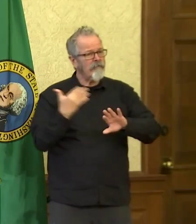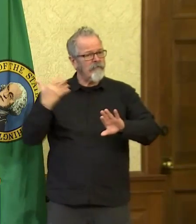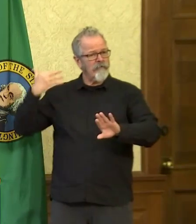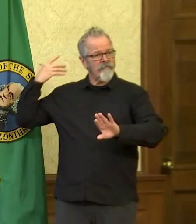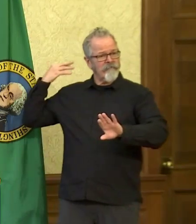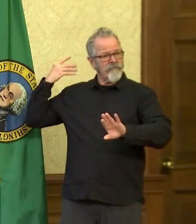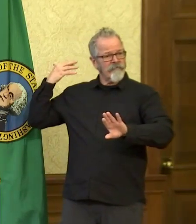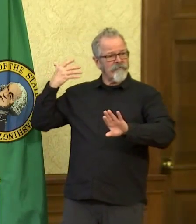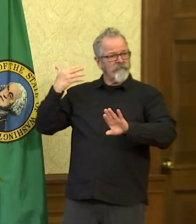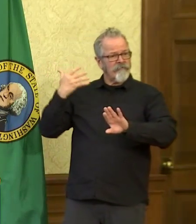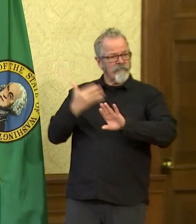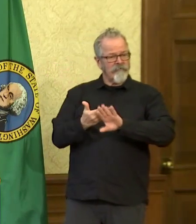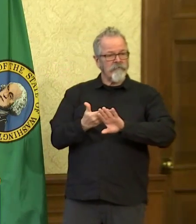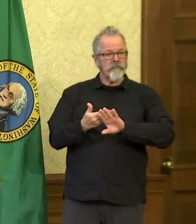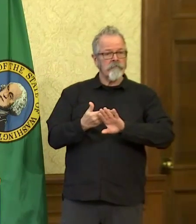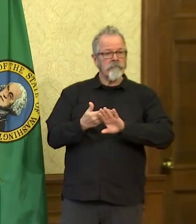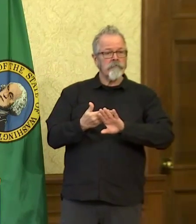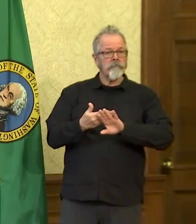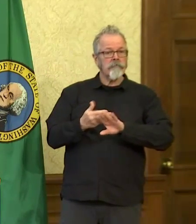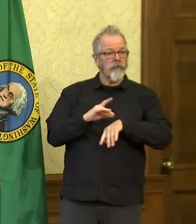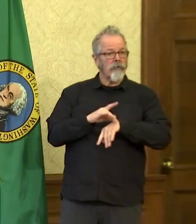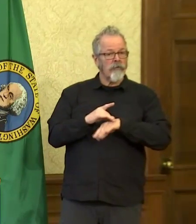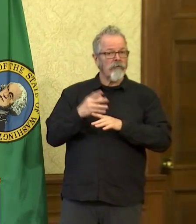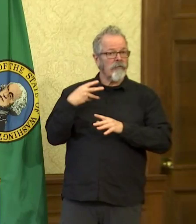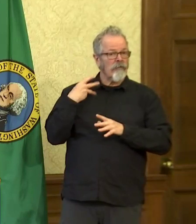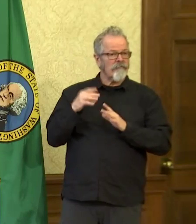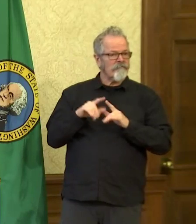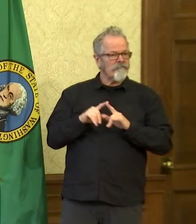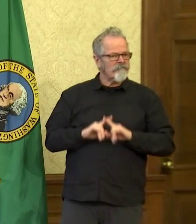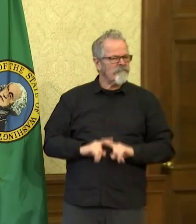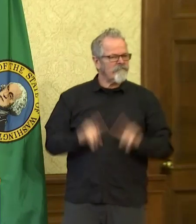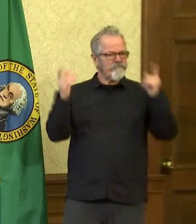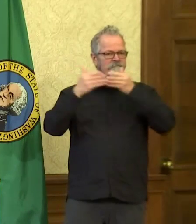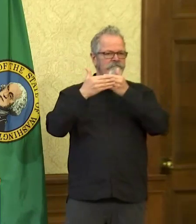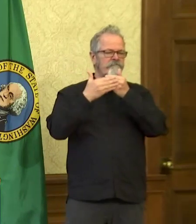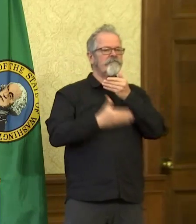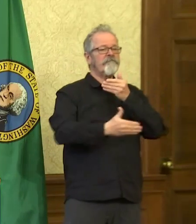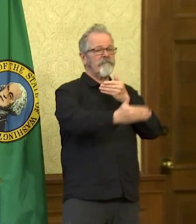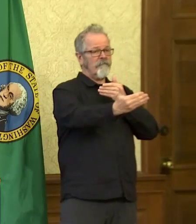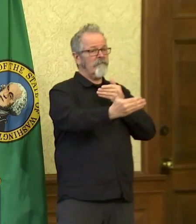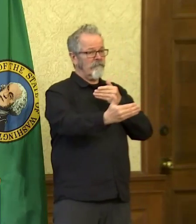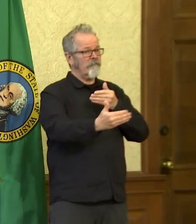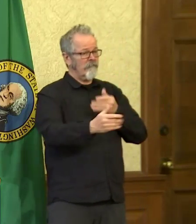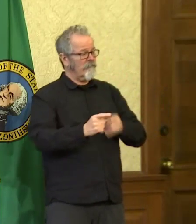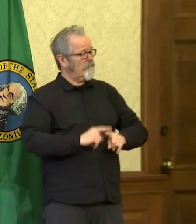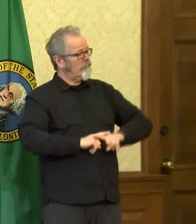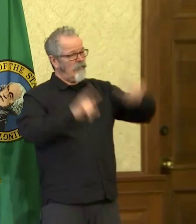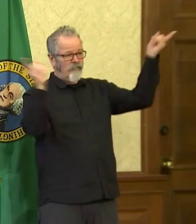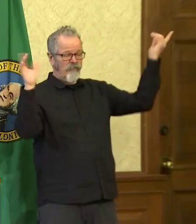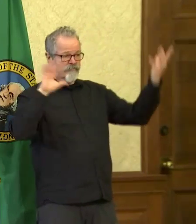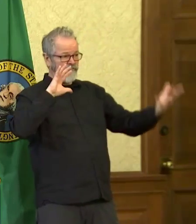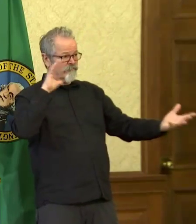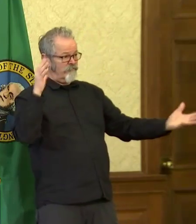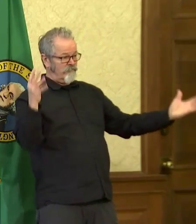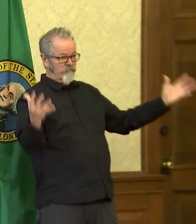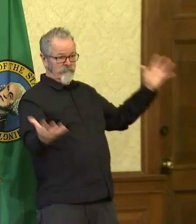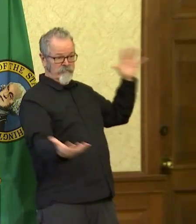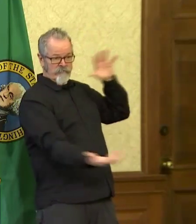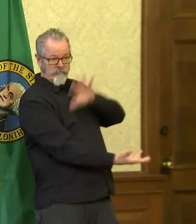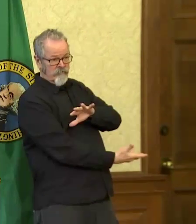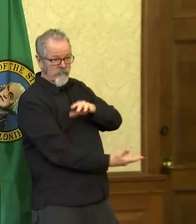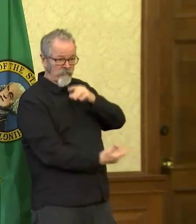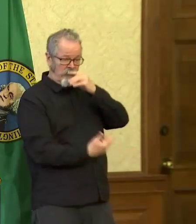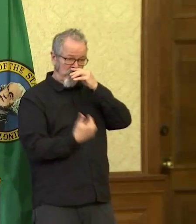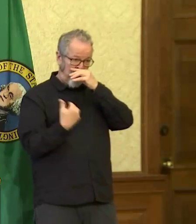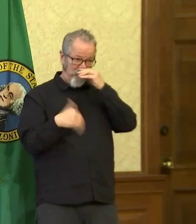virus, even though it's very difficult for us with this social distancing. I'm trying to think of anything where 80% of us have been